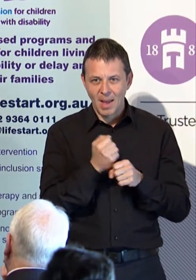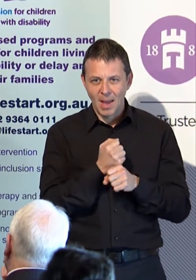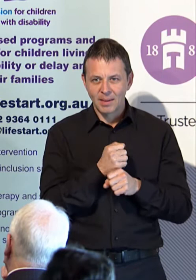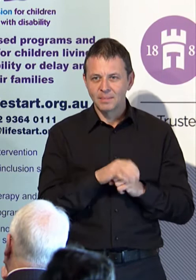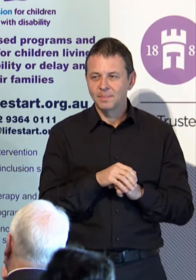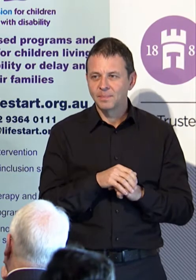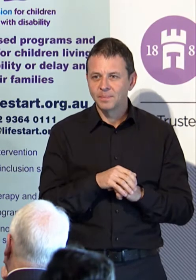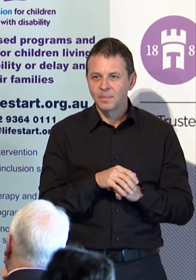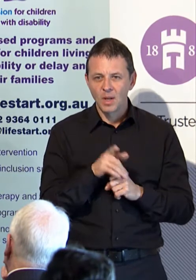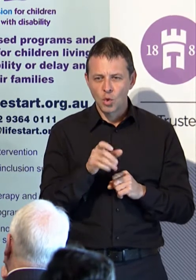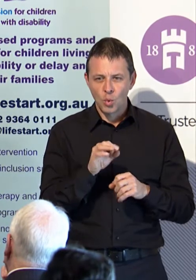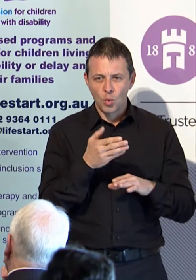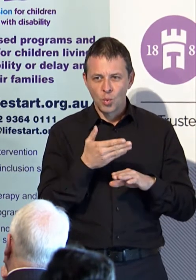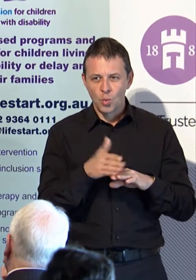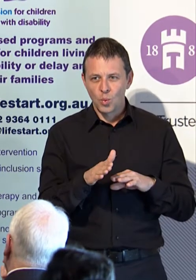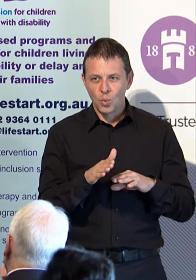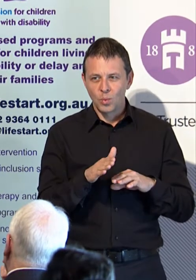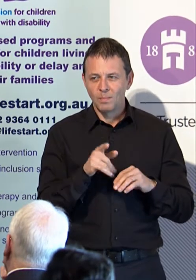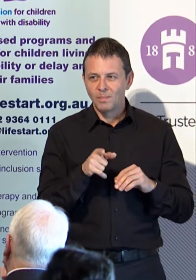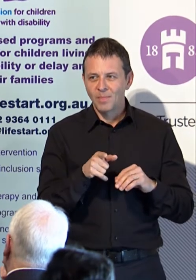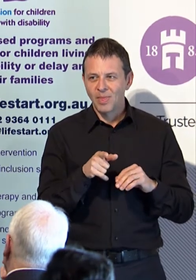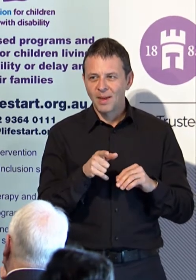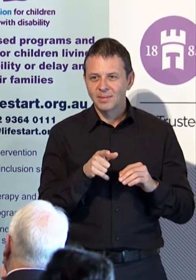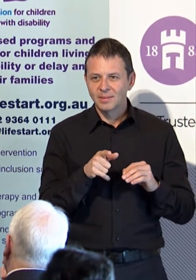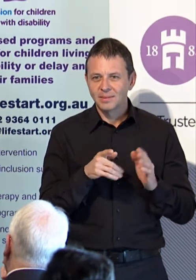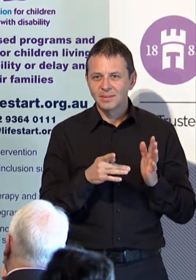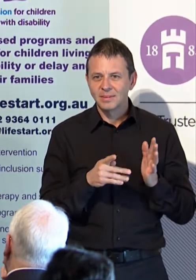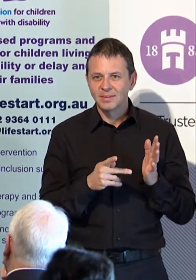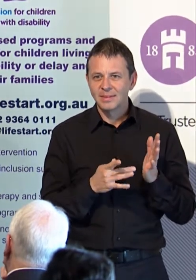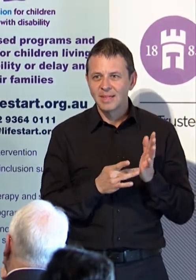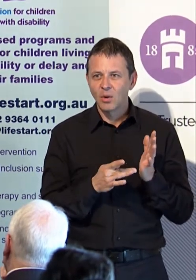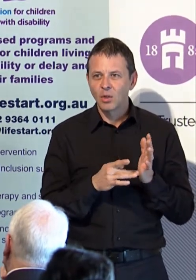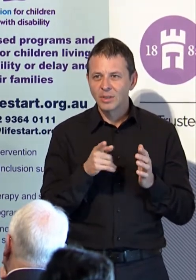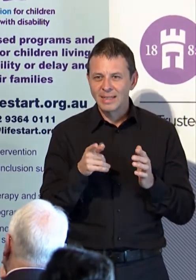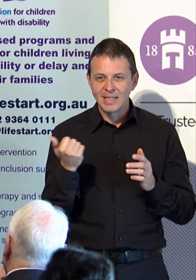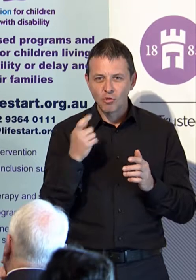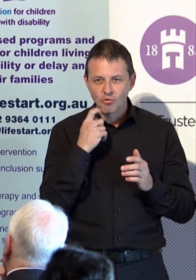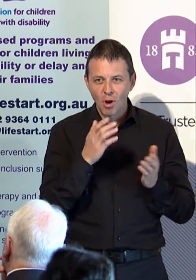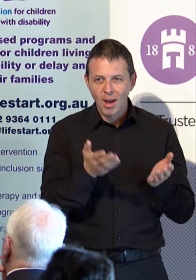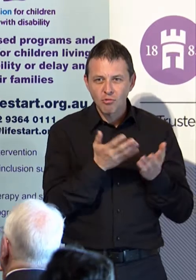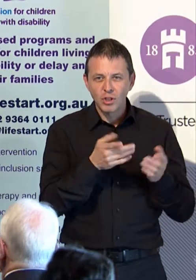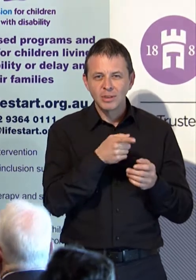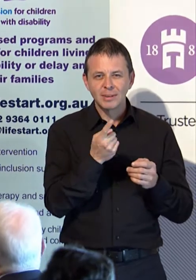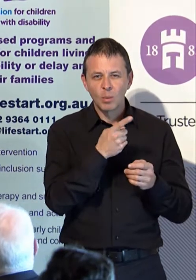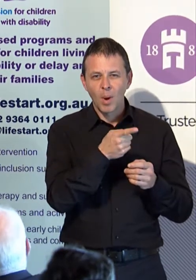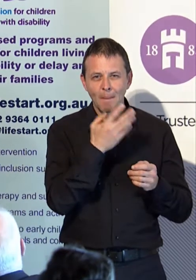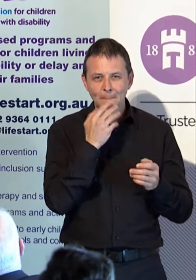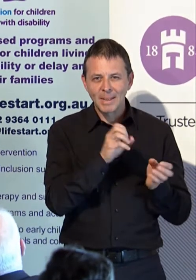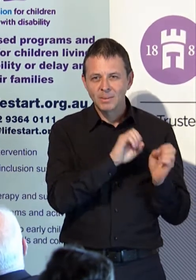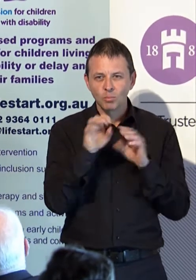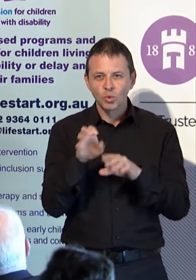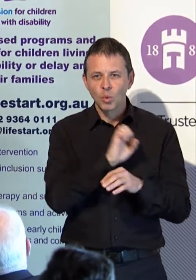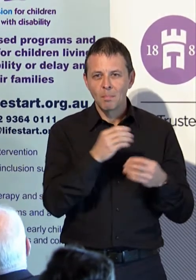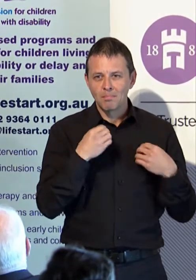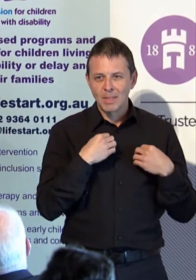by the way, it's not new. I was trying to encourage somebody to move their activities into the online space the other day, and